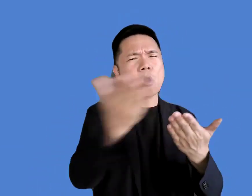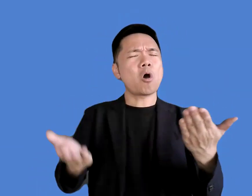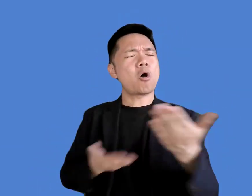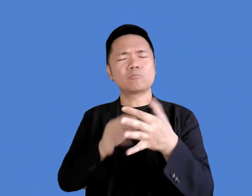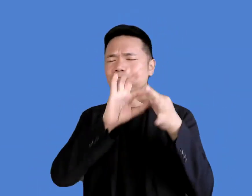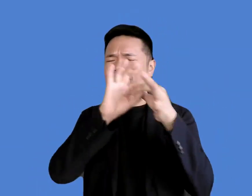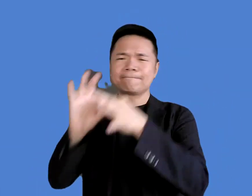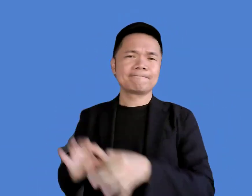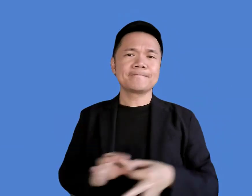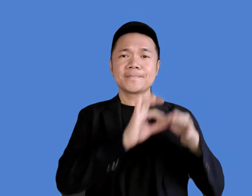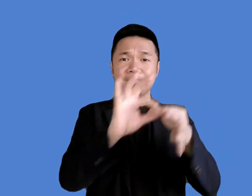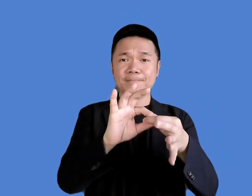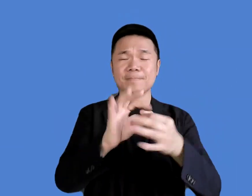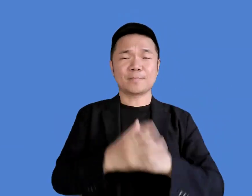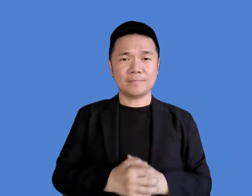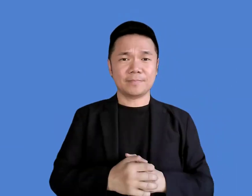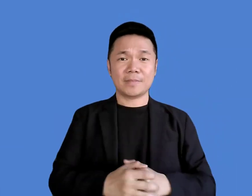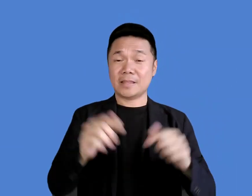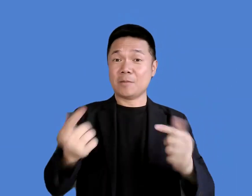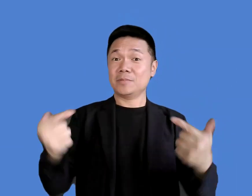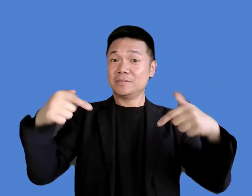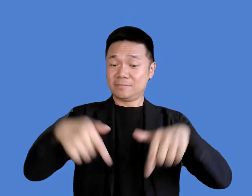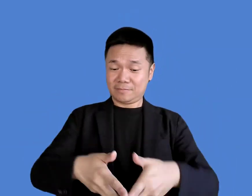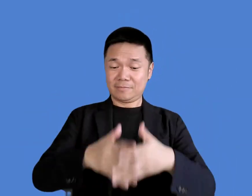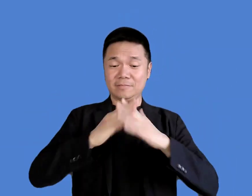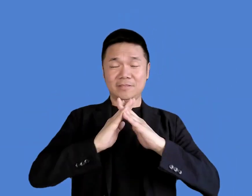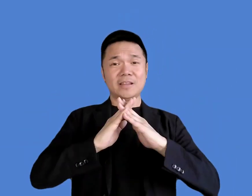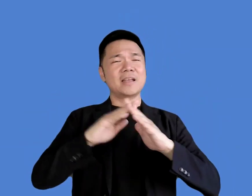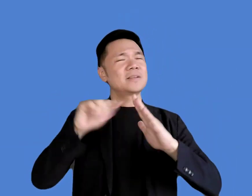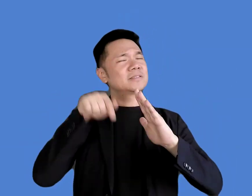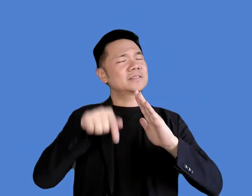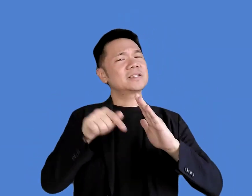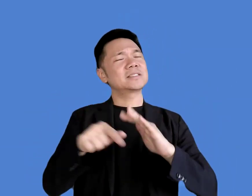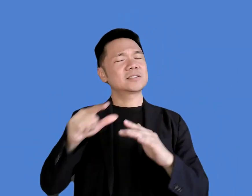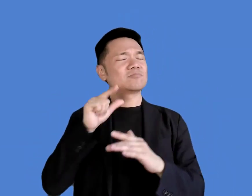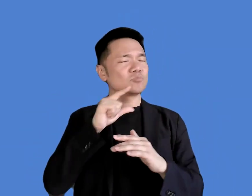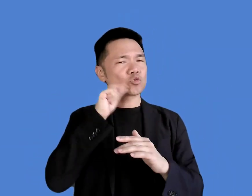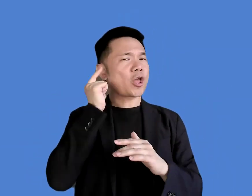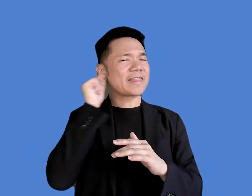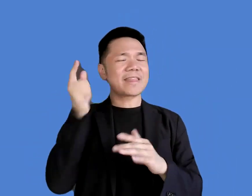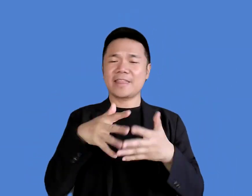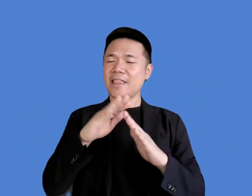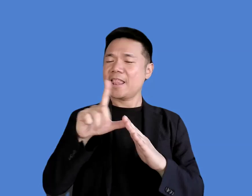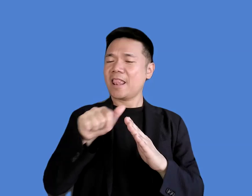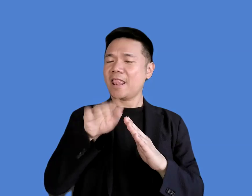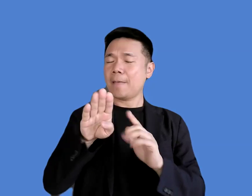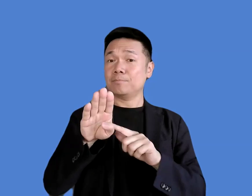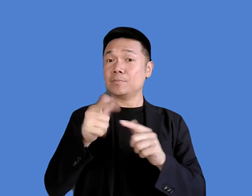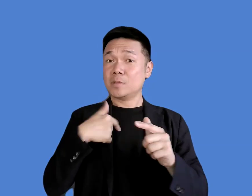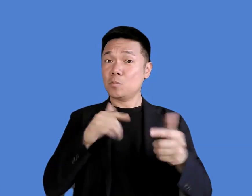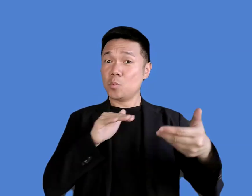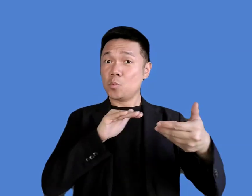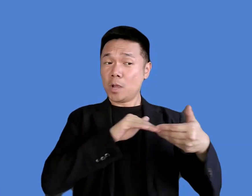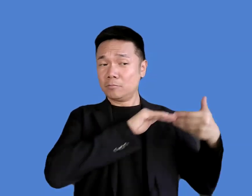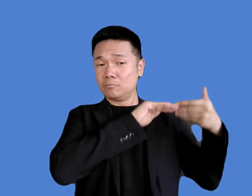So we come to the Gender Action Lab. This is a logical continuation of how Australia has worked with UN Women in the